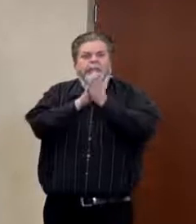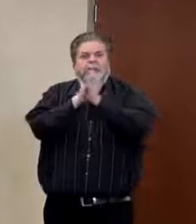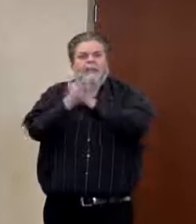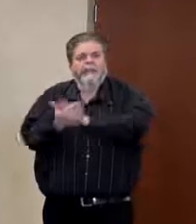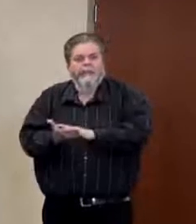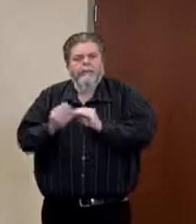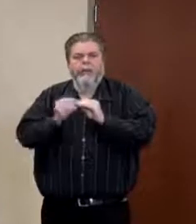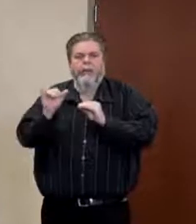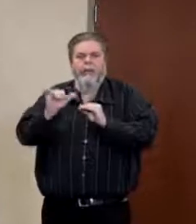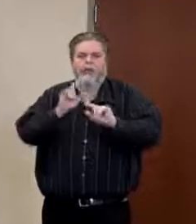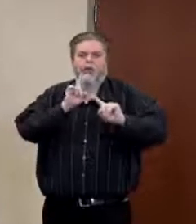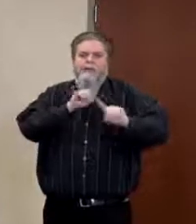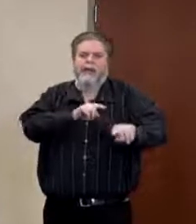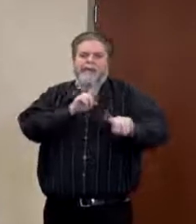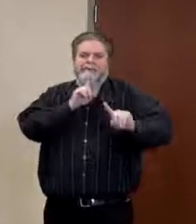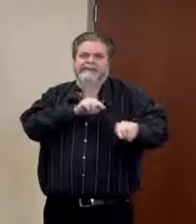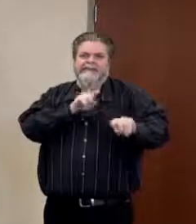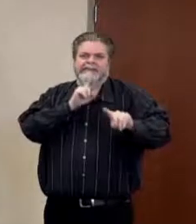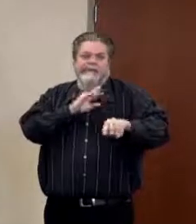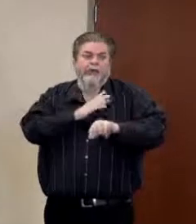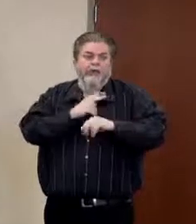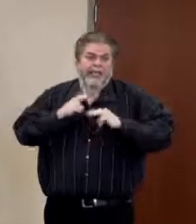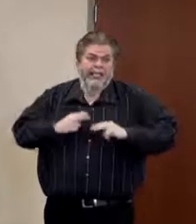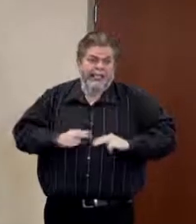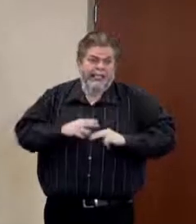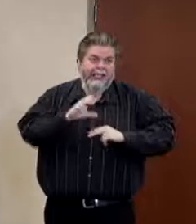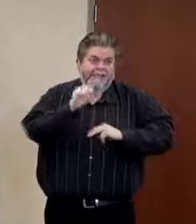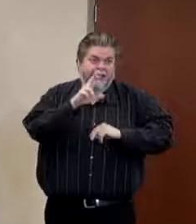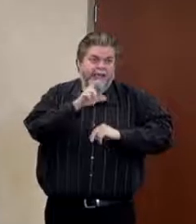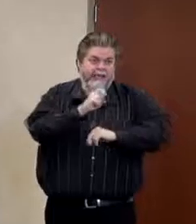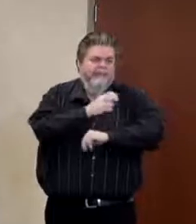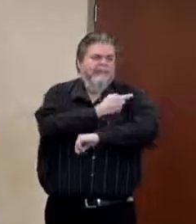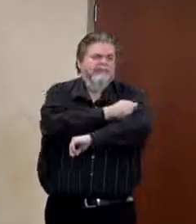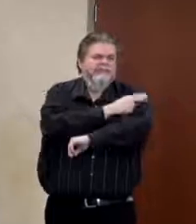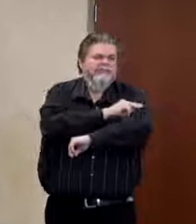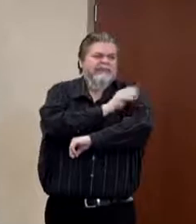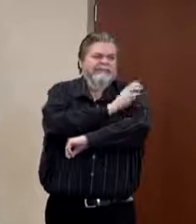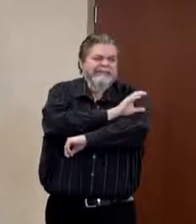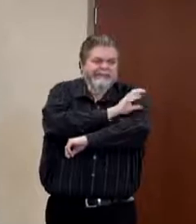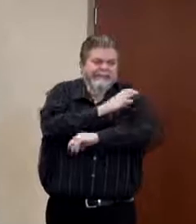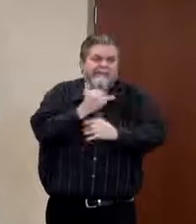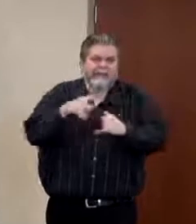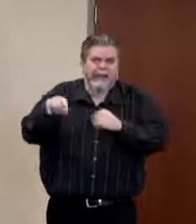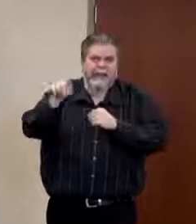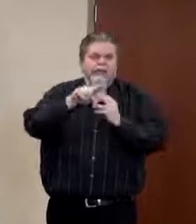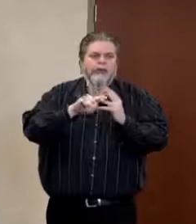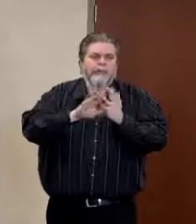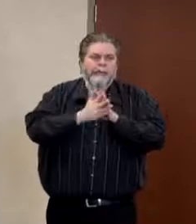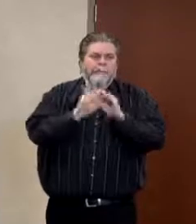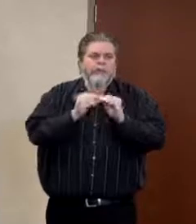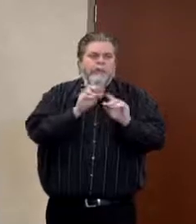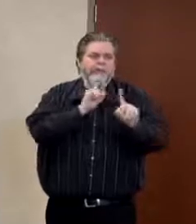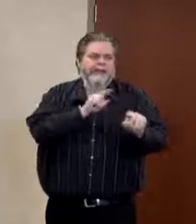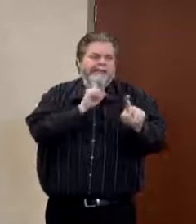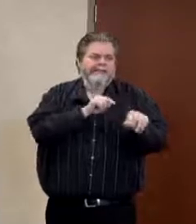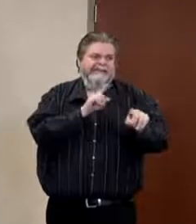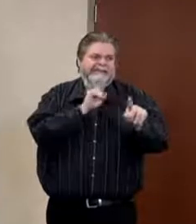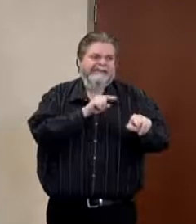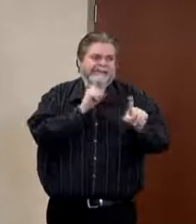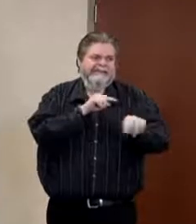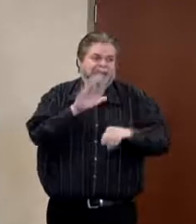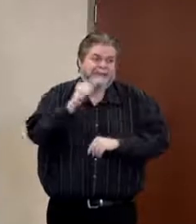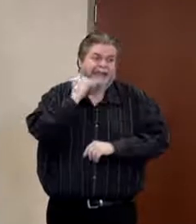into the response phase. Our healthcare systems are also starting to move into the response phases. Daily, their number